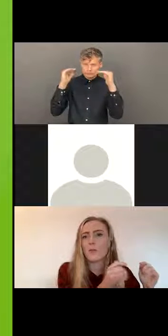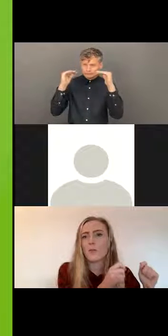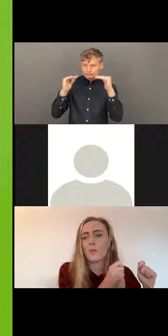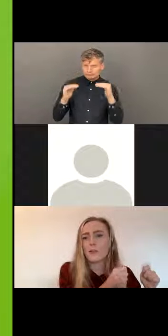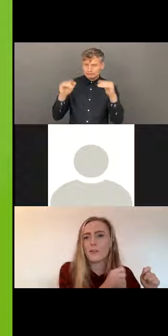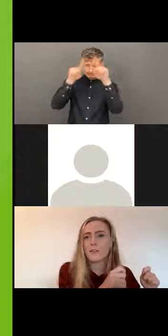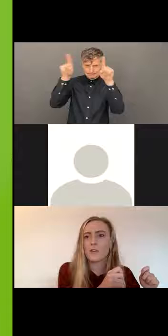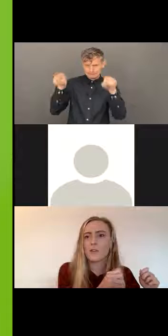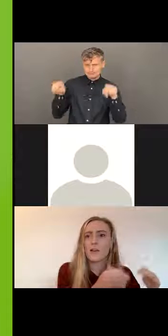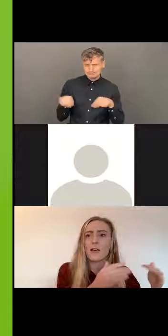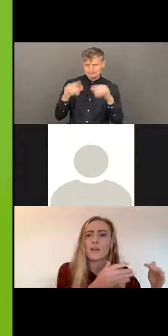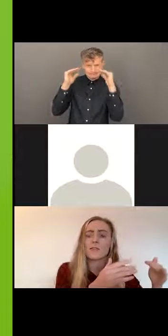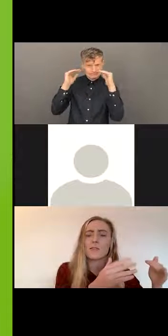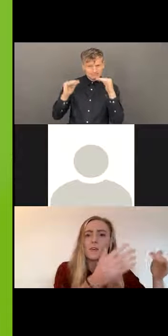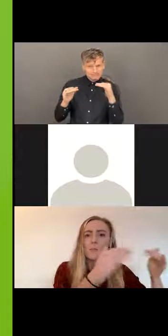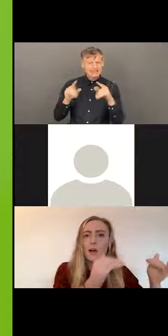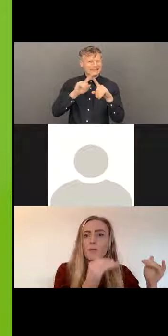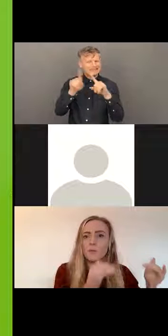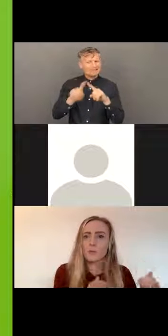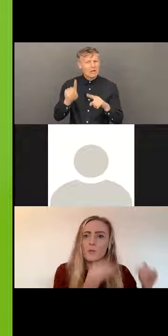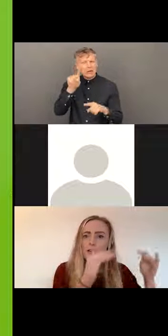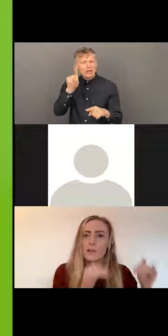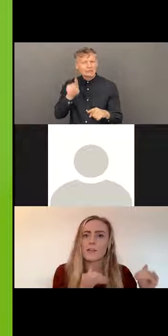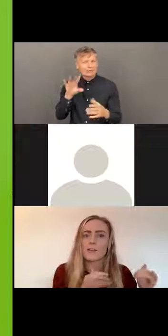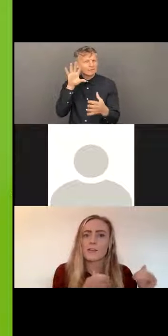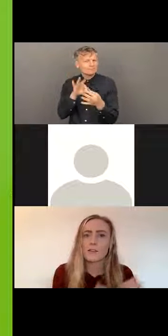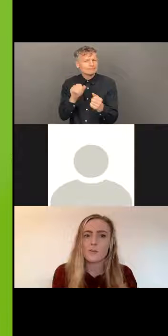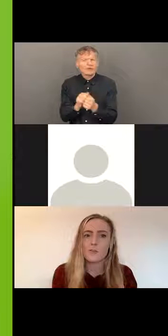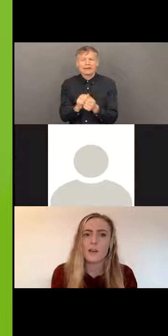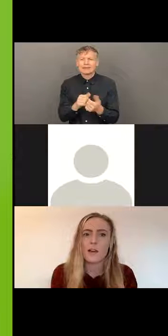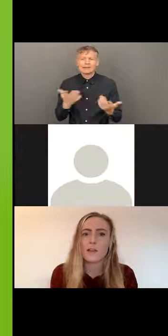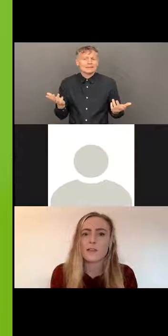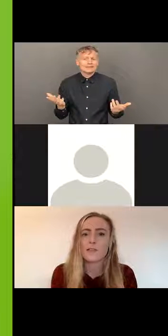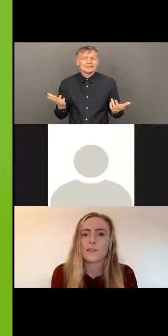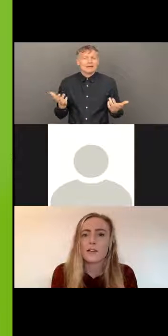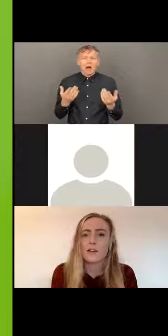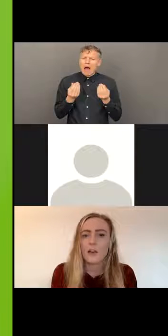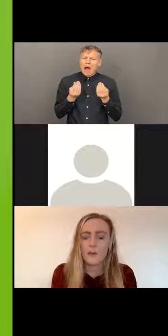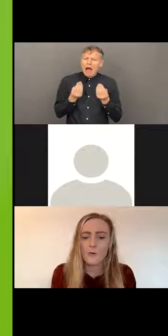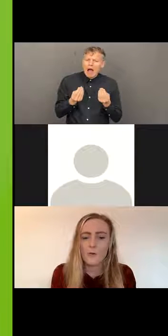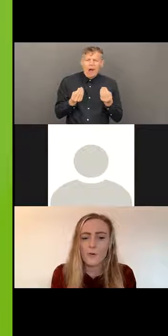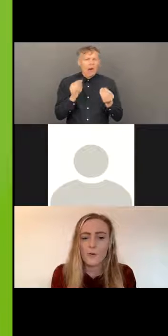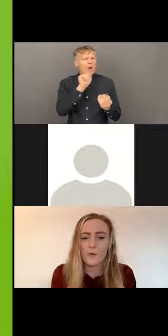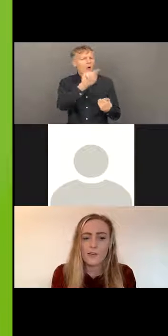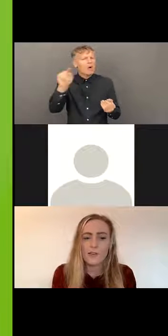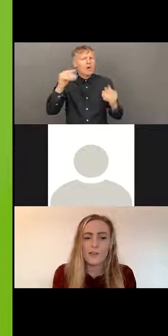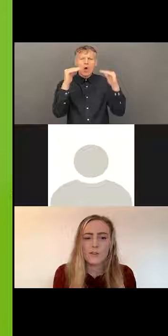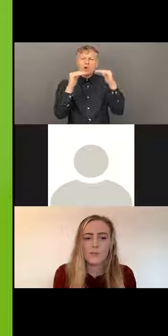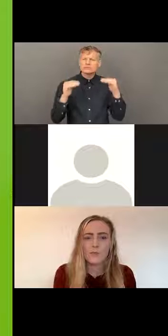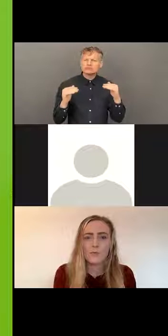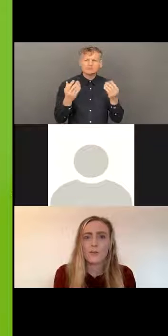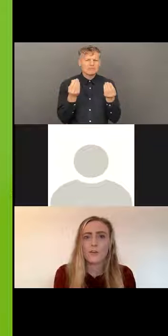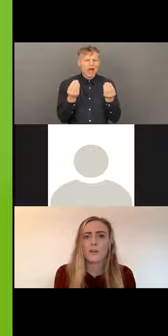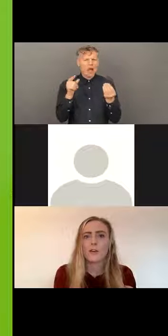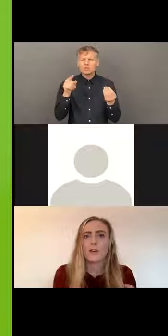how organisations had mapped tools to guide volunteers and how